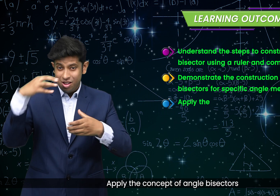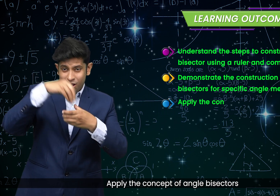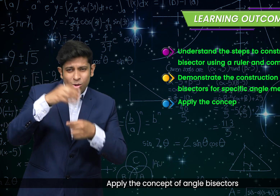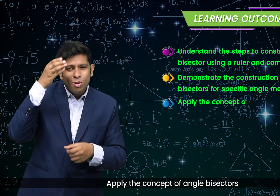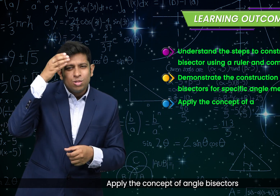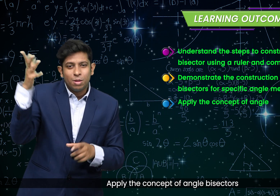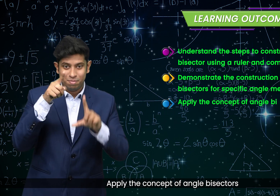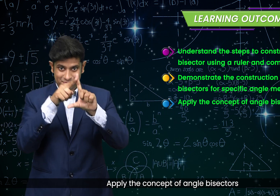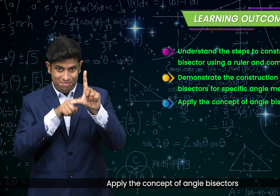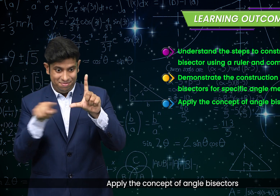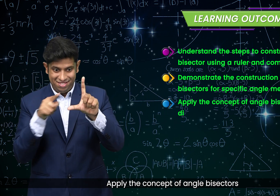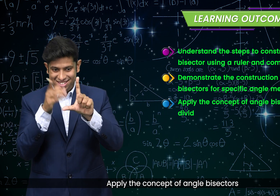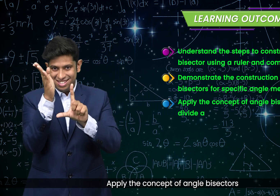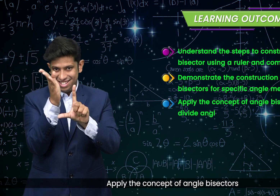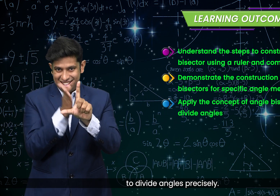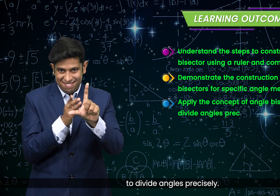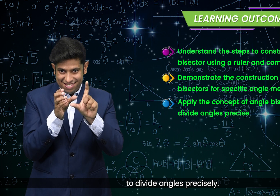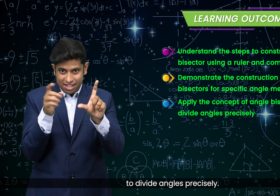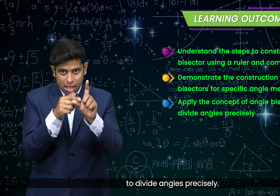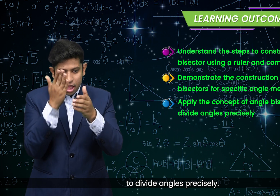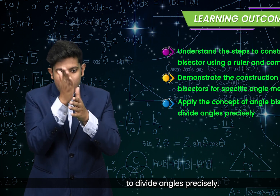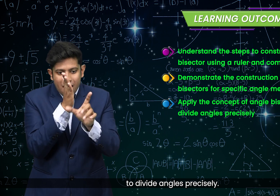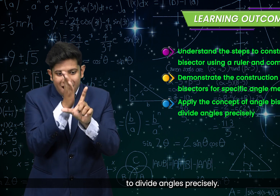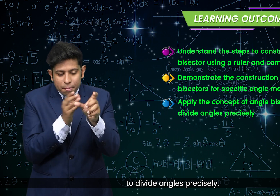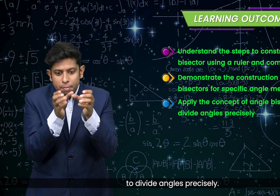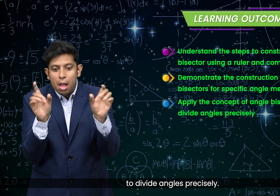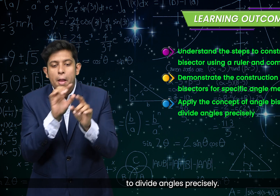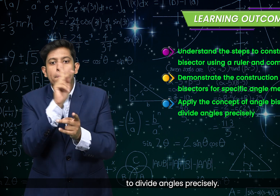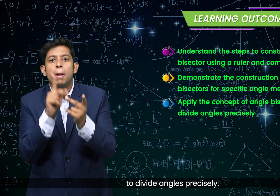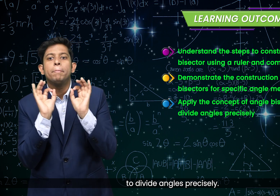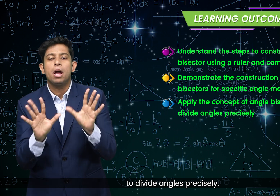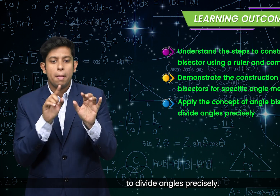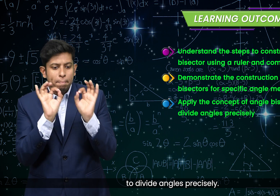Apply the concept of angle bisectors to divide angles precisely.